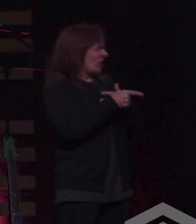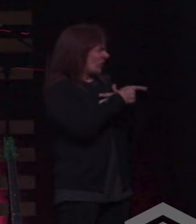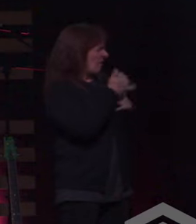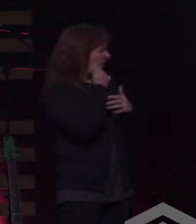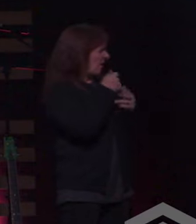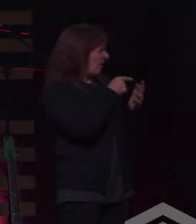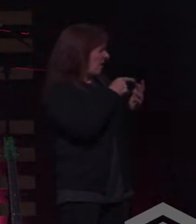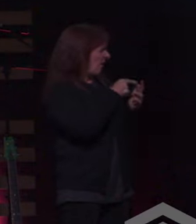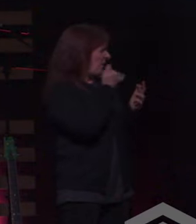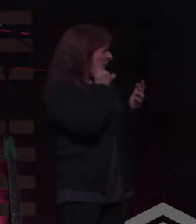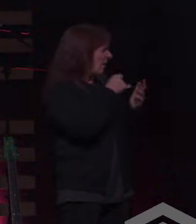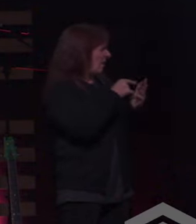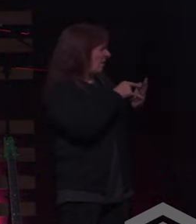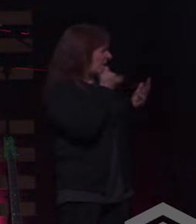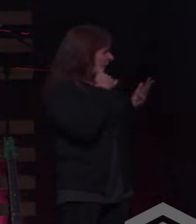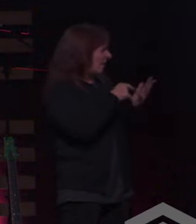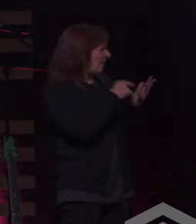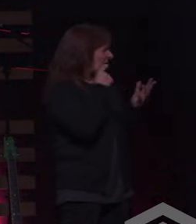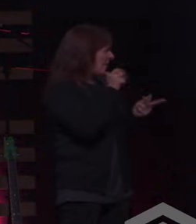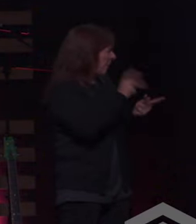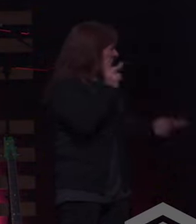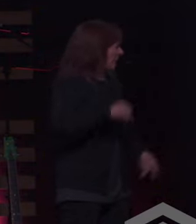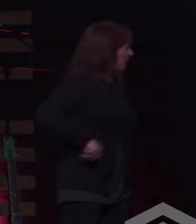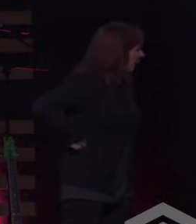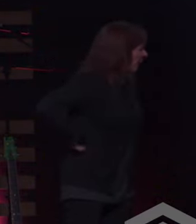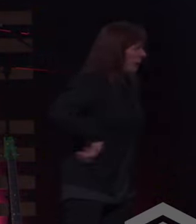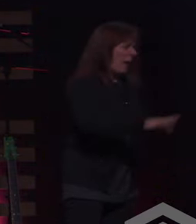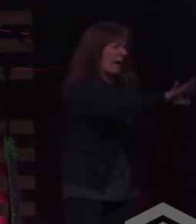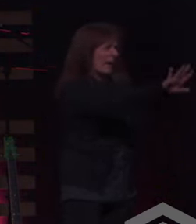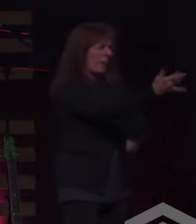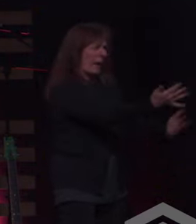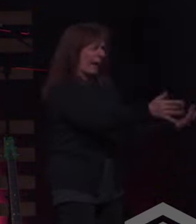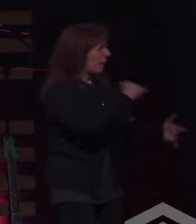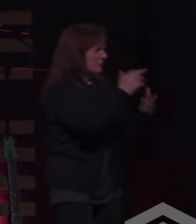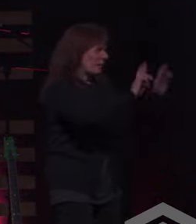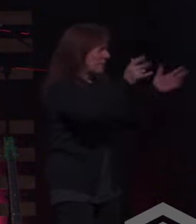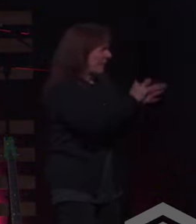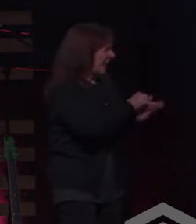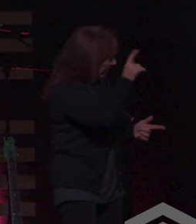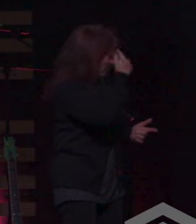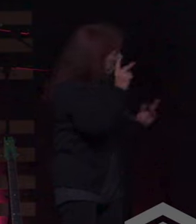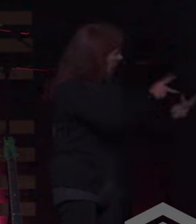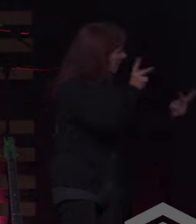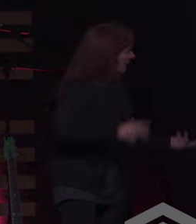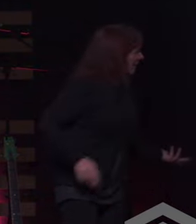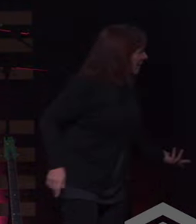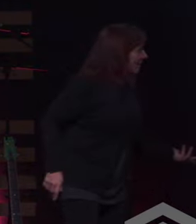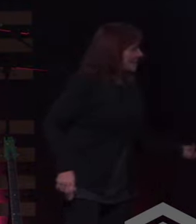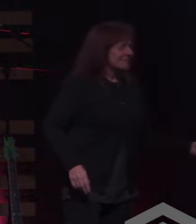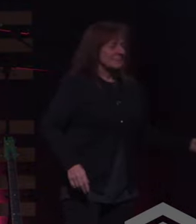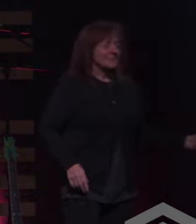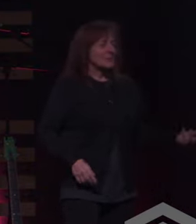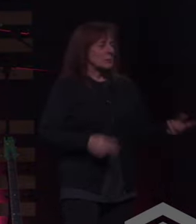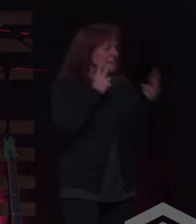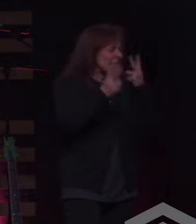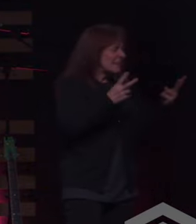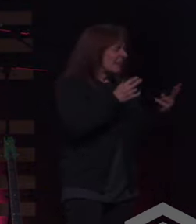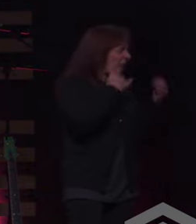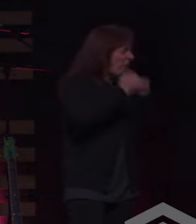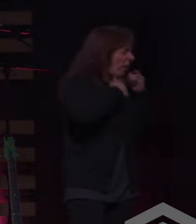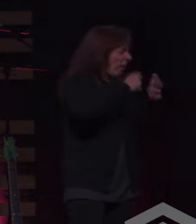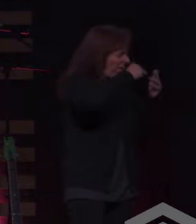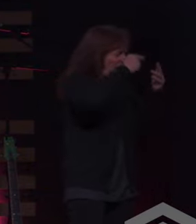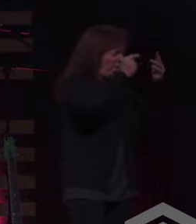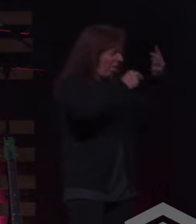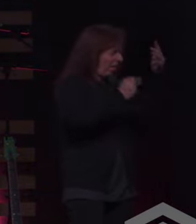flawed. They're not perfect. Hold on. I wasn't ready for that. You start to see these flaws,